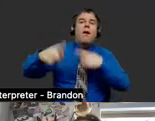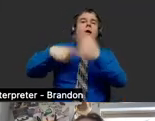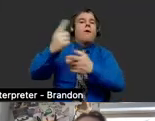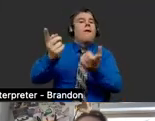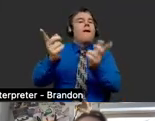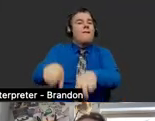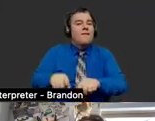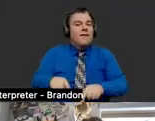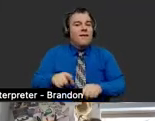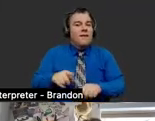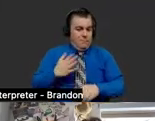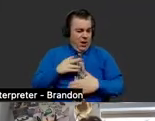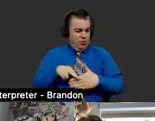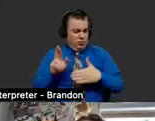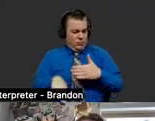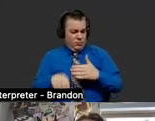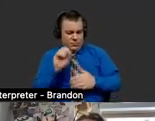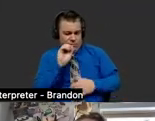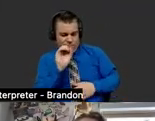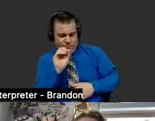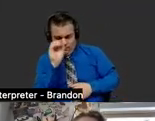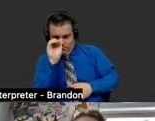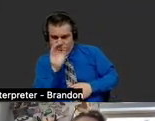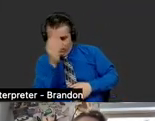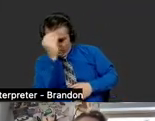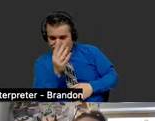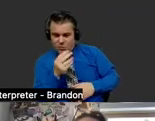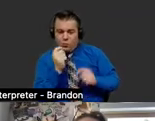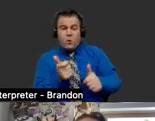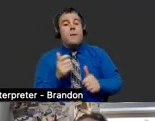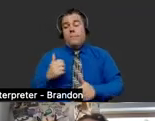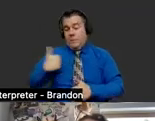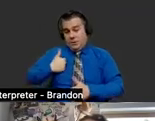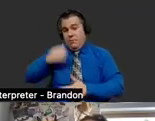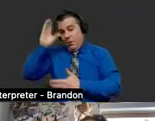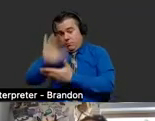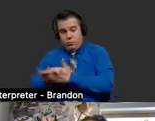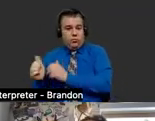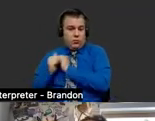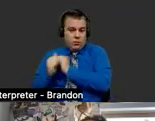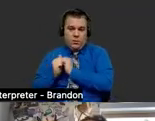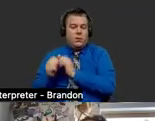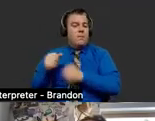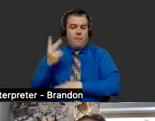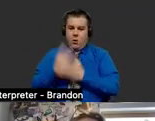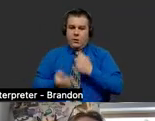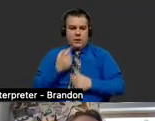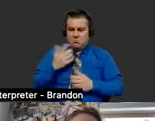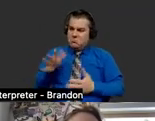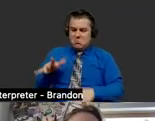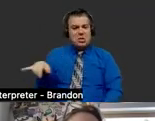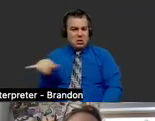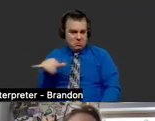my results, I'm going to give those really quick. My husband and I did it together. We both can say we had similar